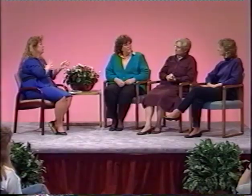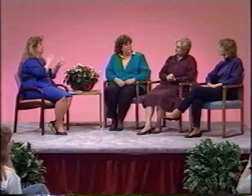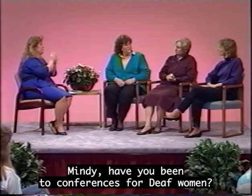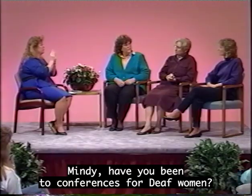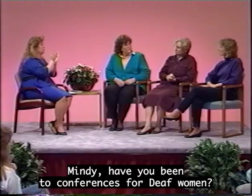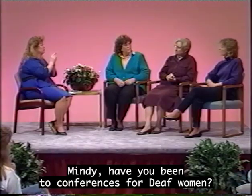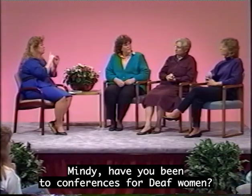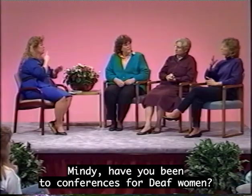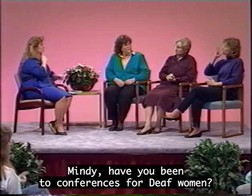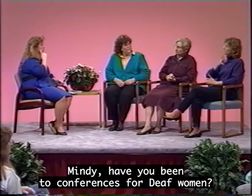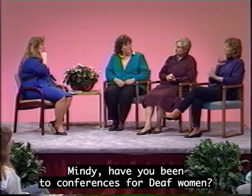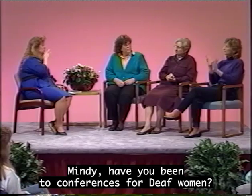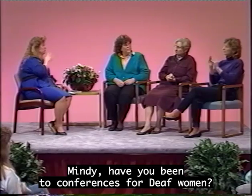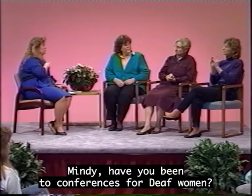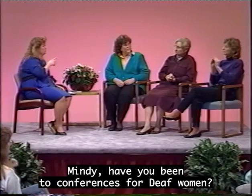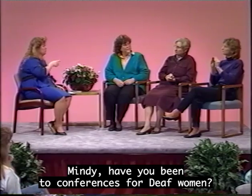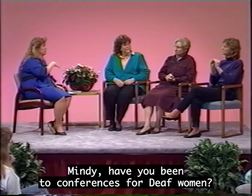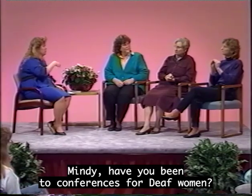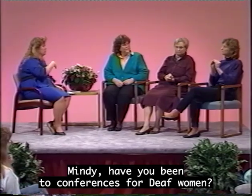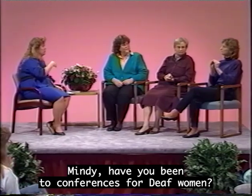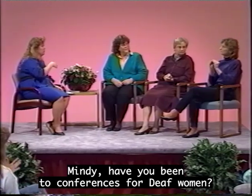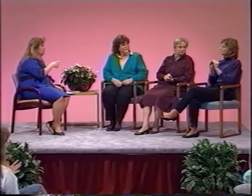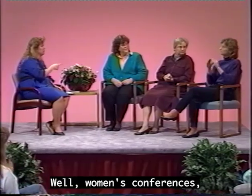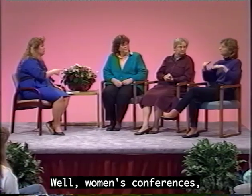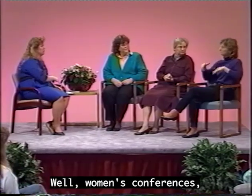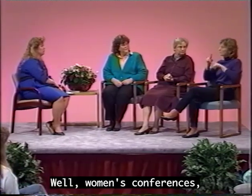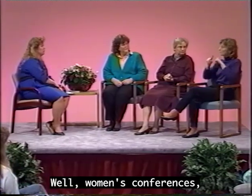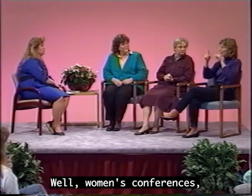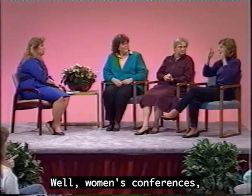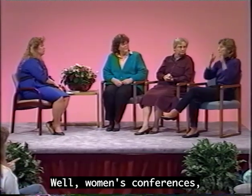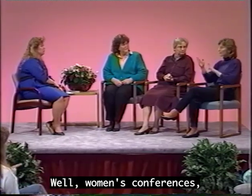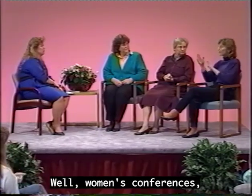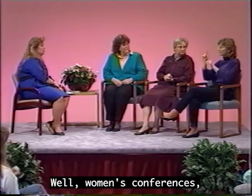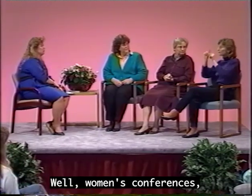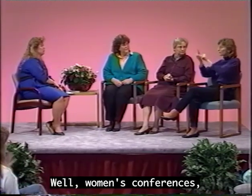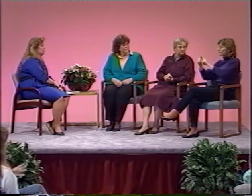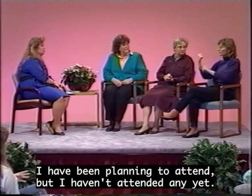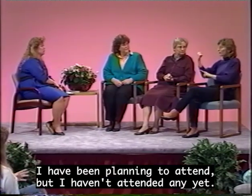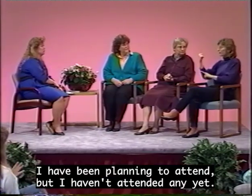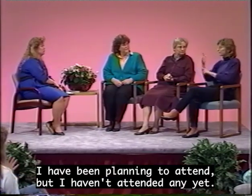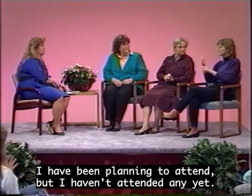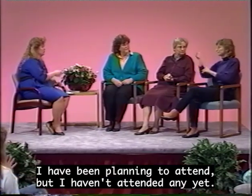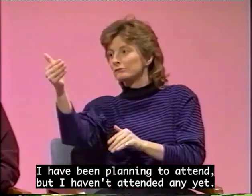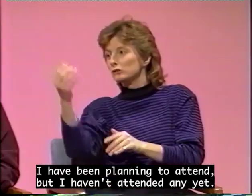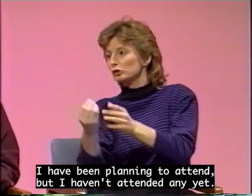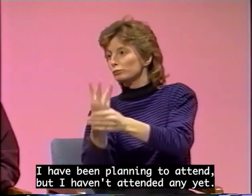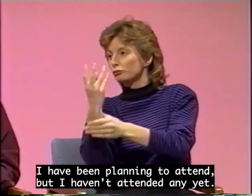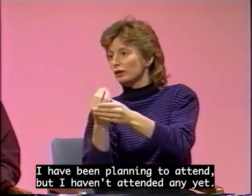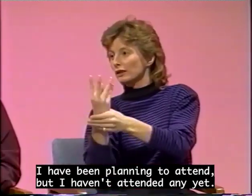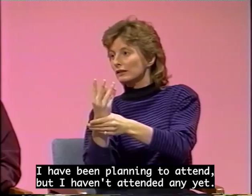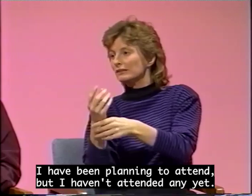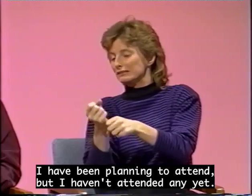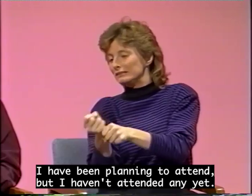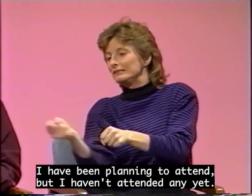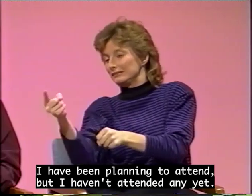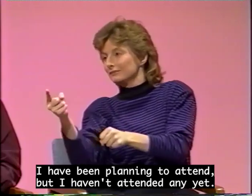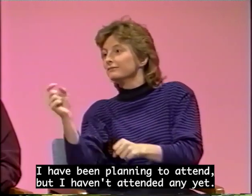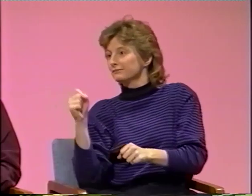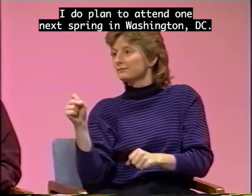Mindy, have you been to conferences for deaf women? Well, women's conferences I have been planning to attend, but I haven't attended any yet. I do